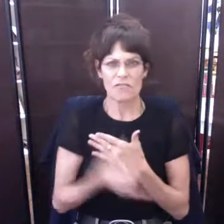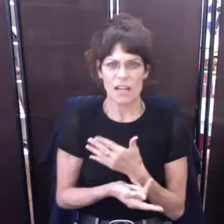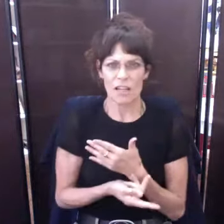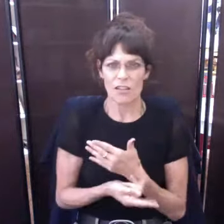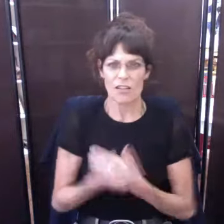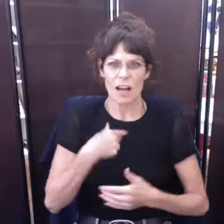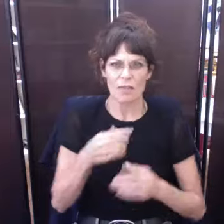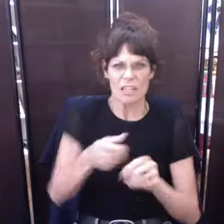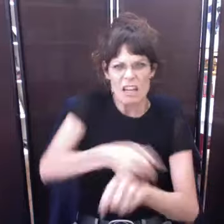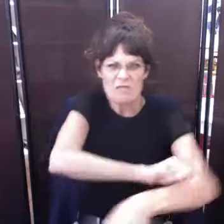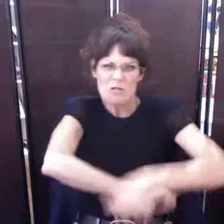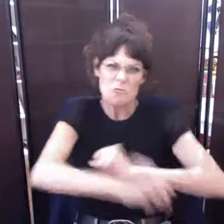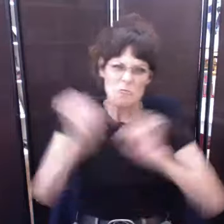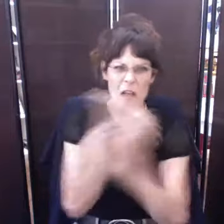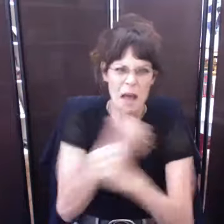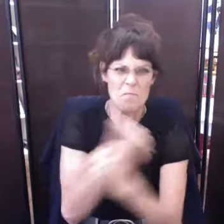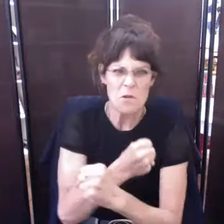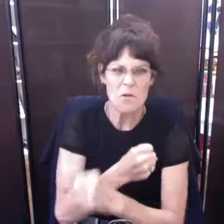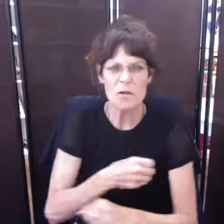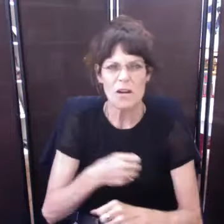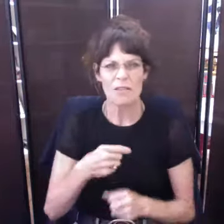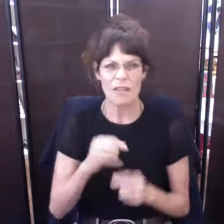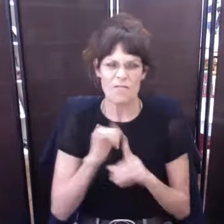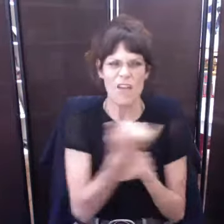a fighter, foul-mouthed little kid. And I